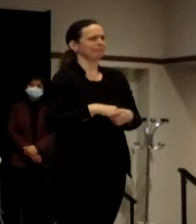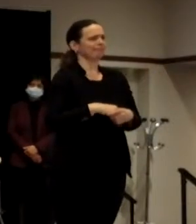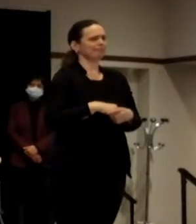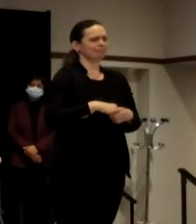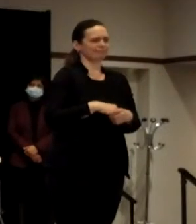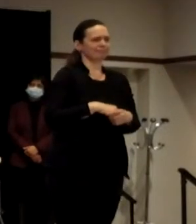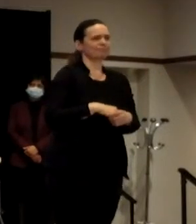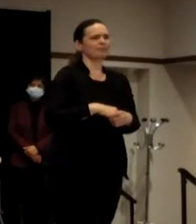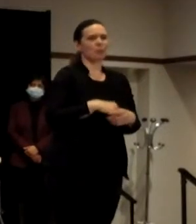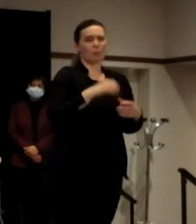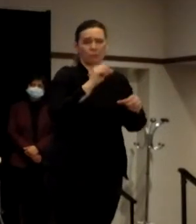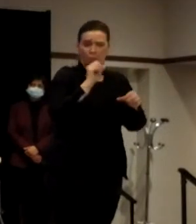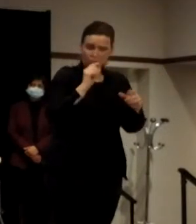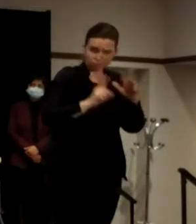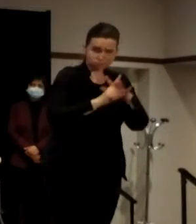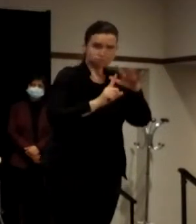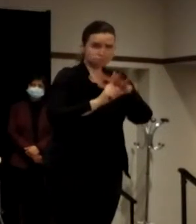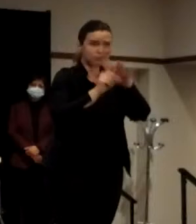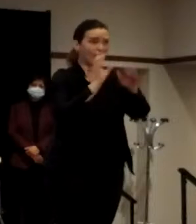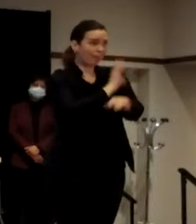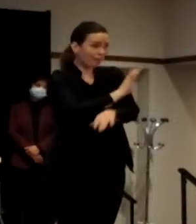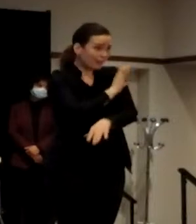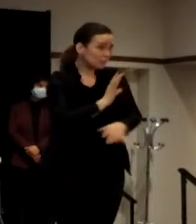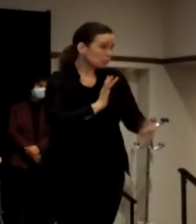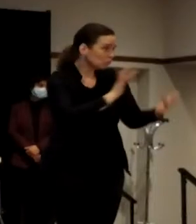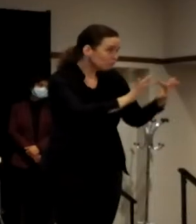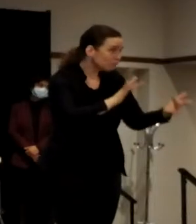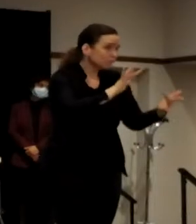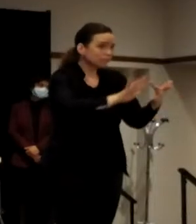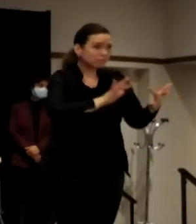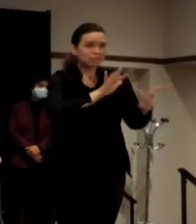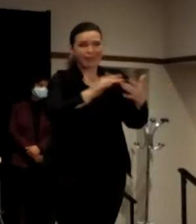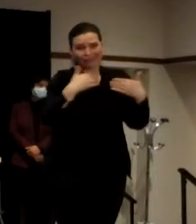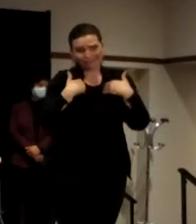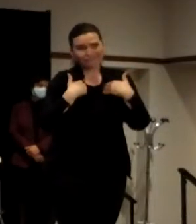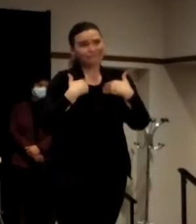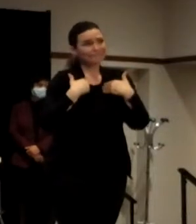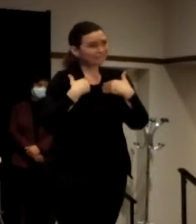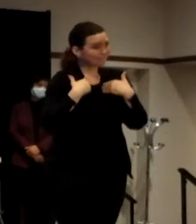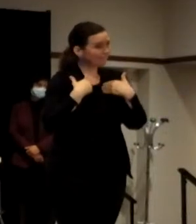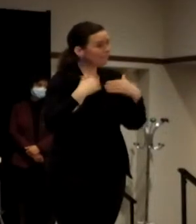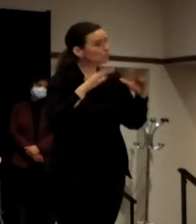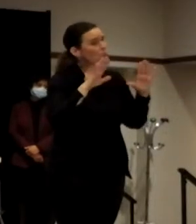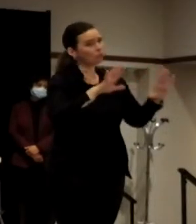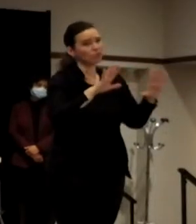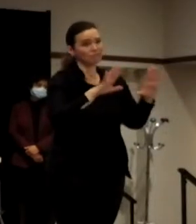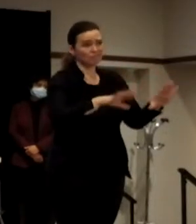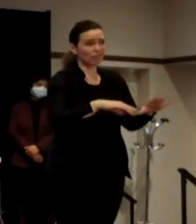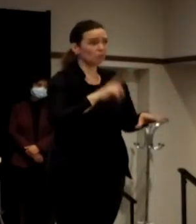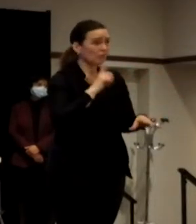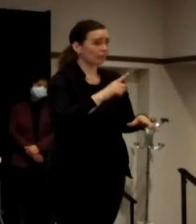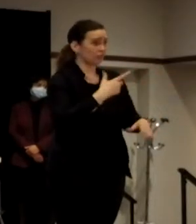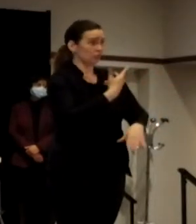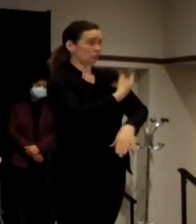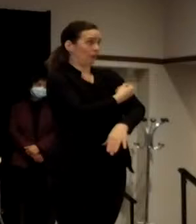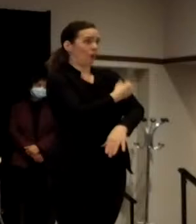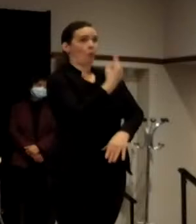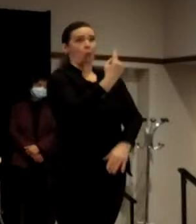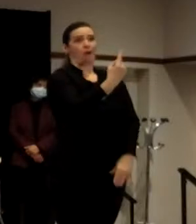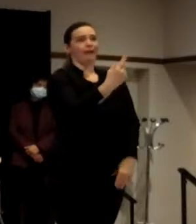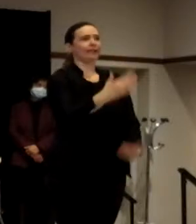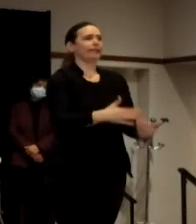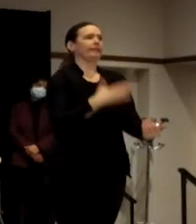potentially targeting some of the hard-to-reach communities. You know, that's a great outlet. One shot, you don't need to get that second shot back.